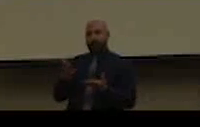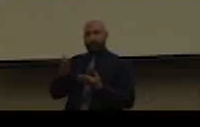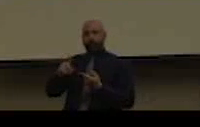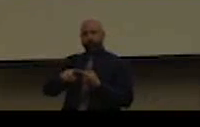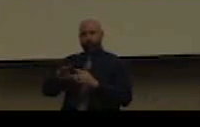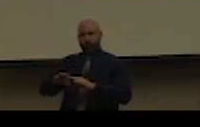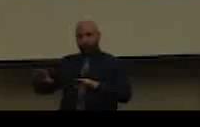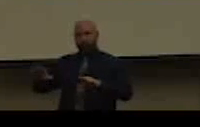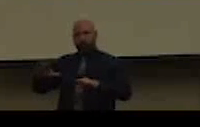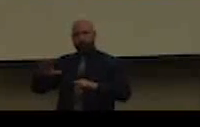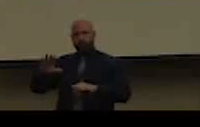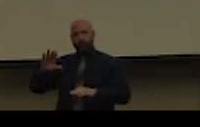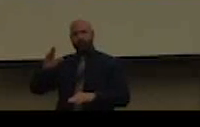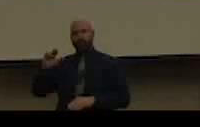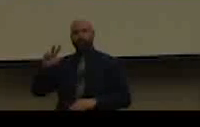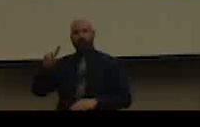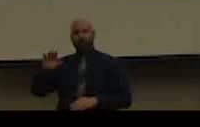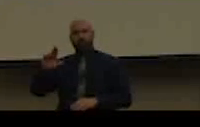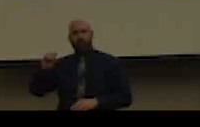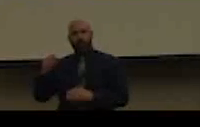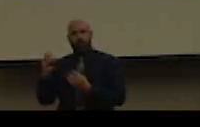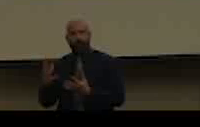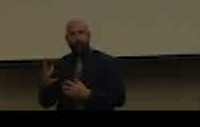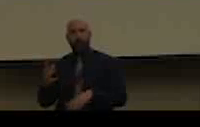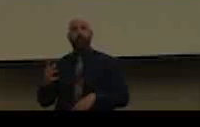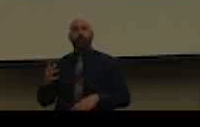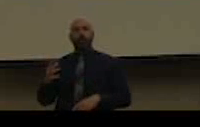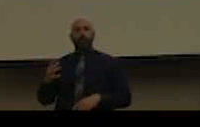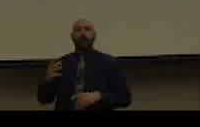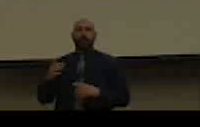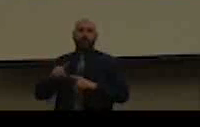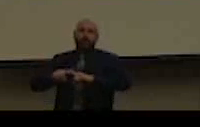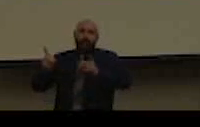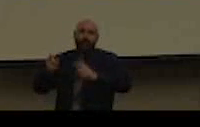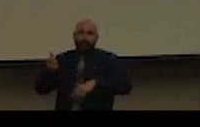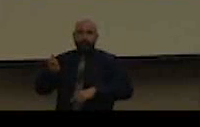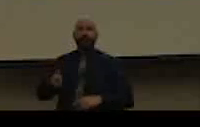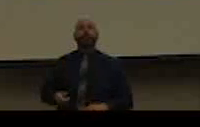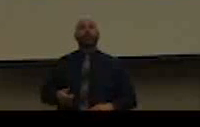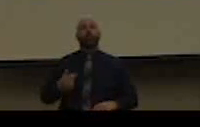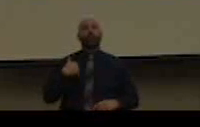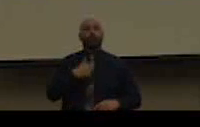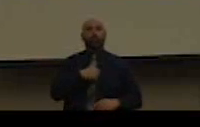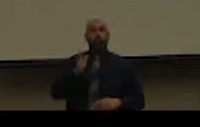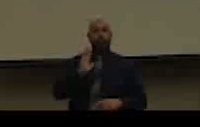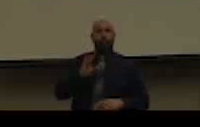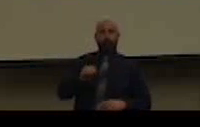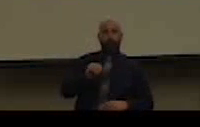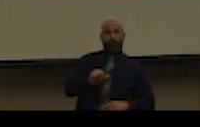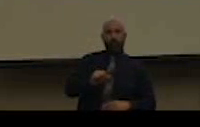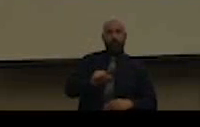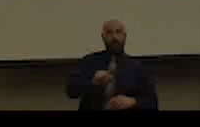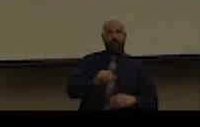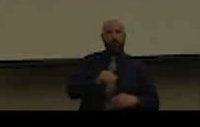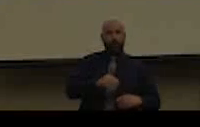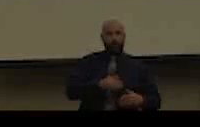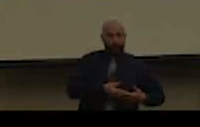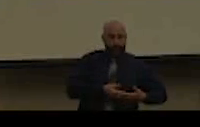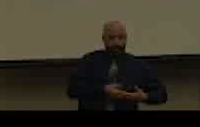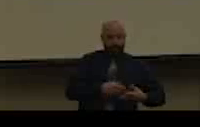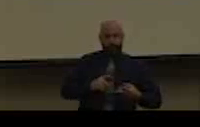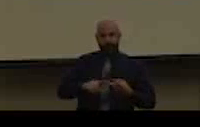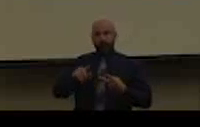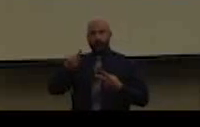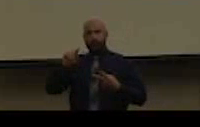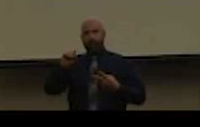we used to fund infants and toddlers at the same rate, when in reality the ratio for toddlers is bigger,